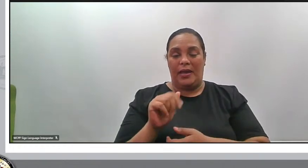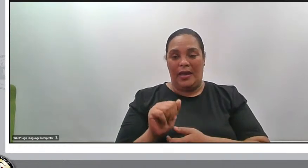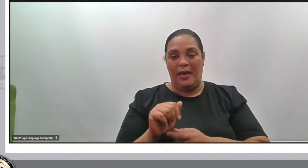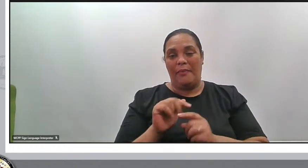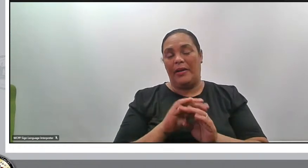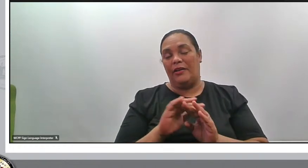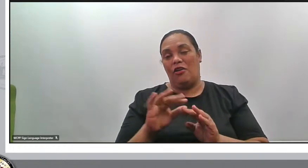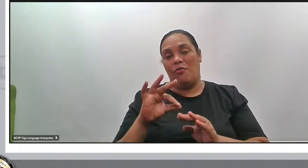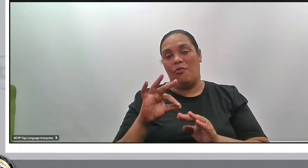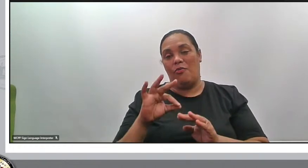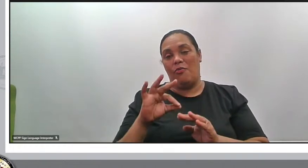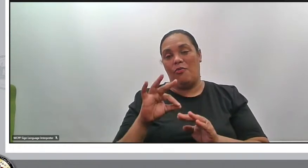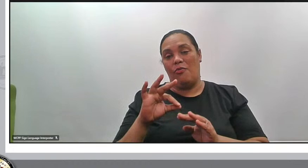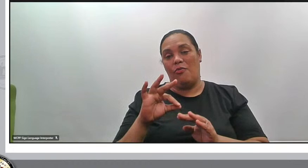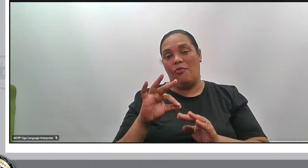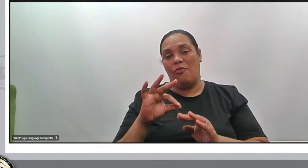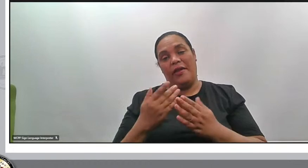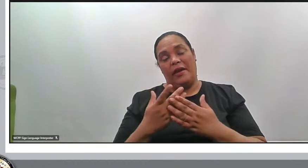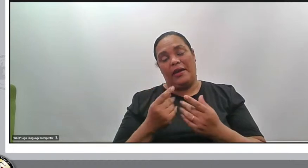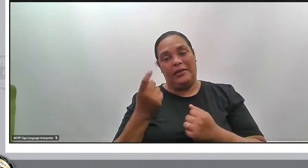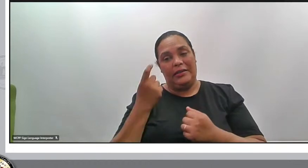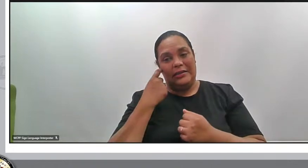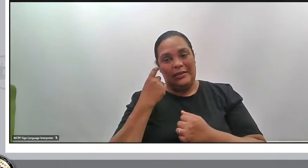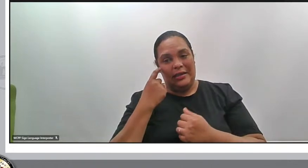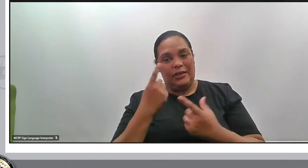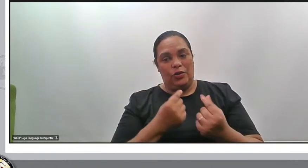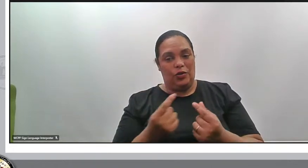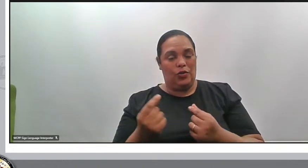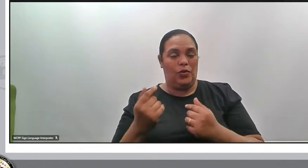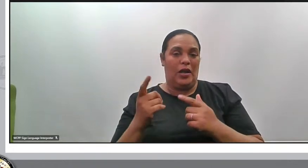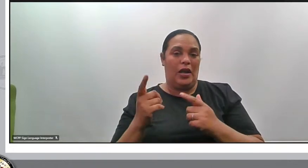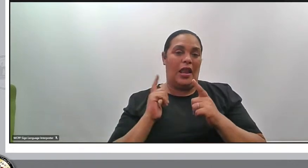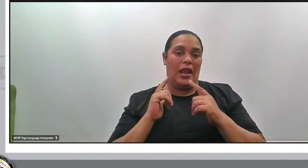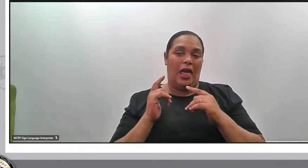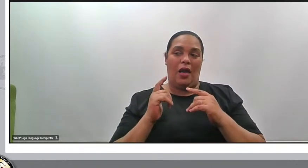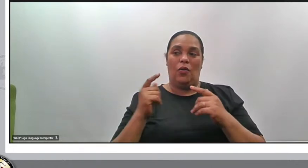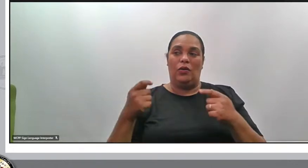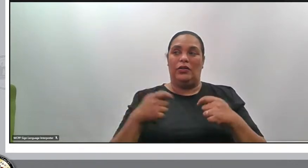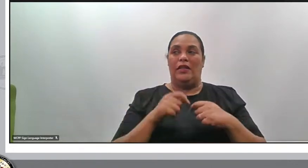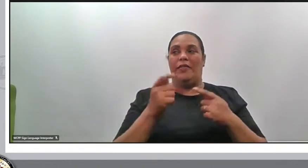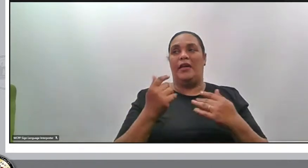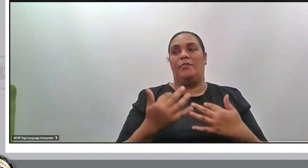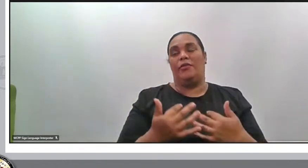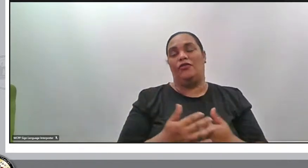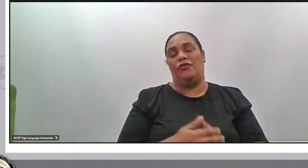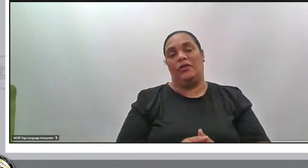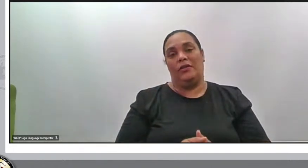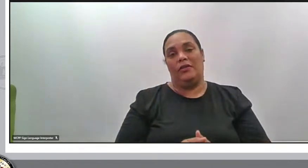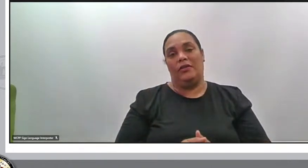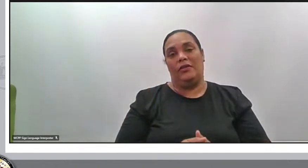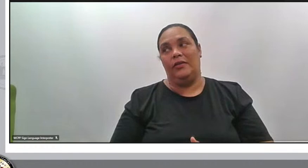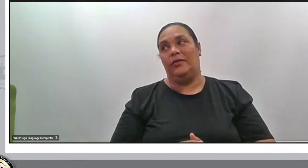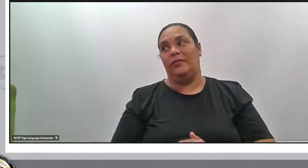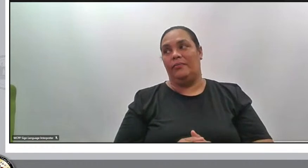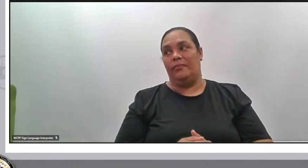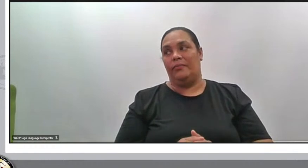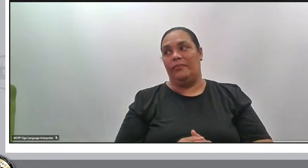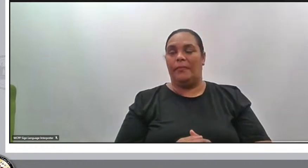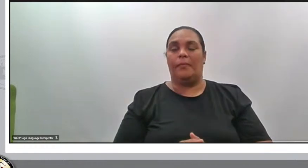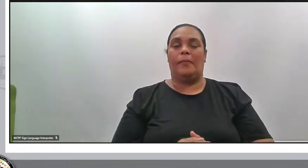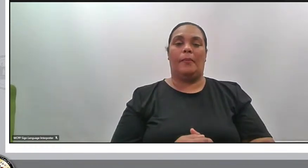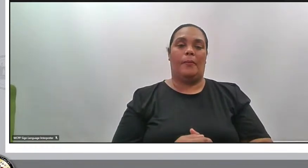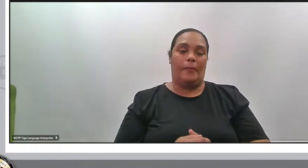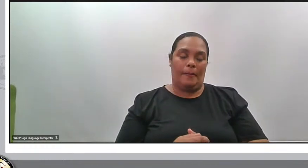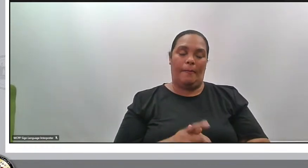non-profit organization specifically that is the secretary and constituency allowance in that particular budget chair. I think that's the questions on